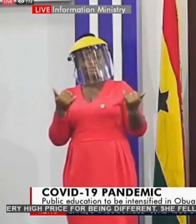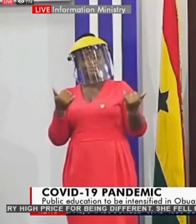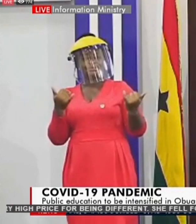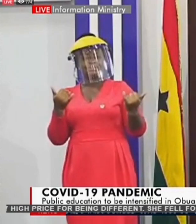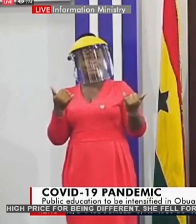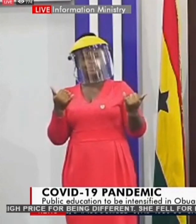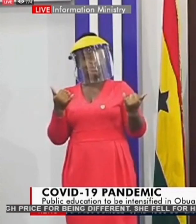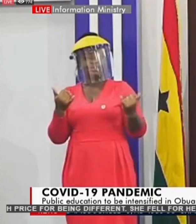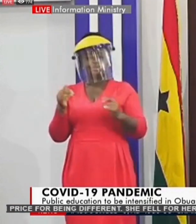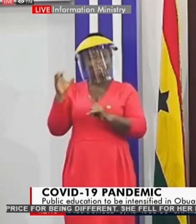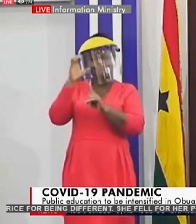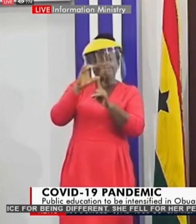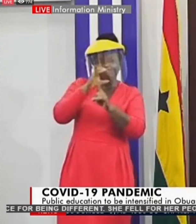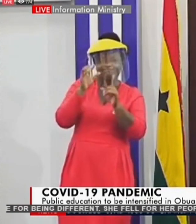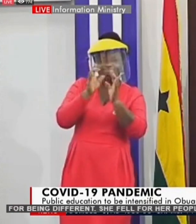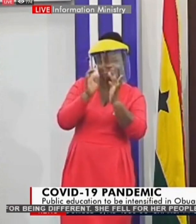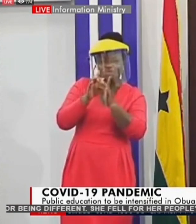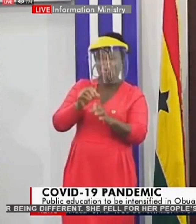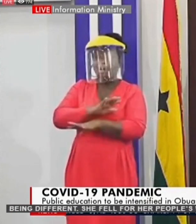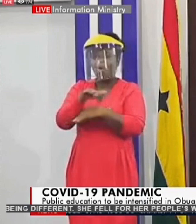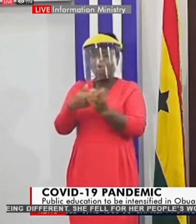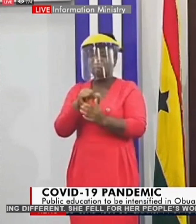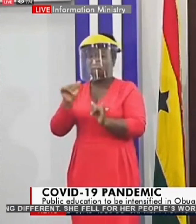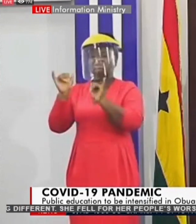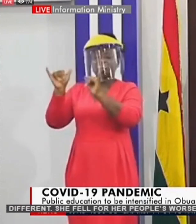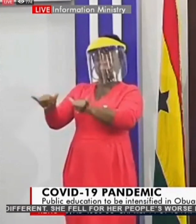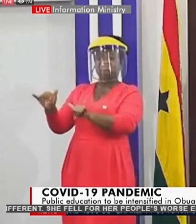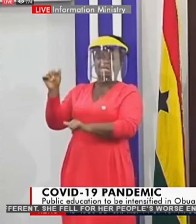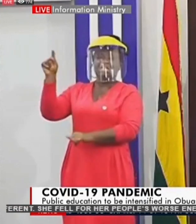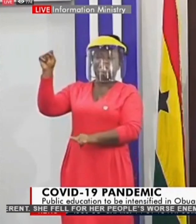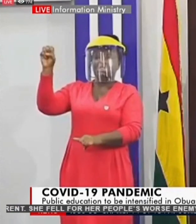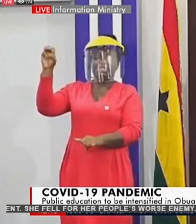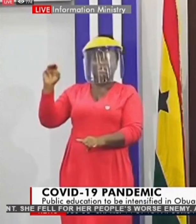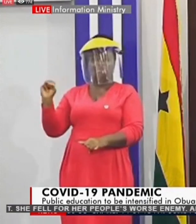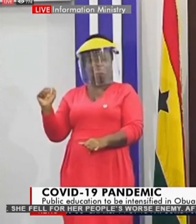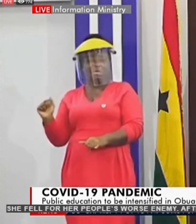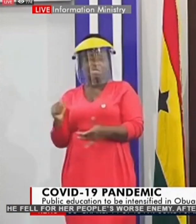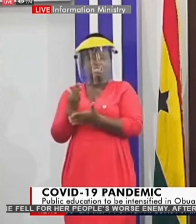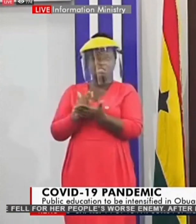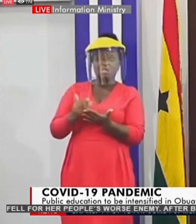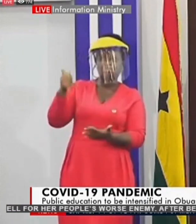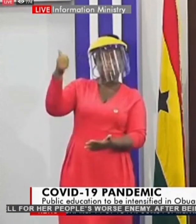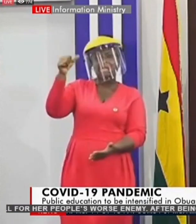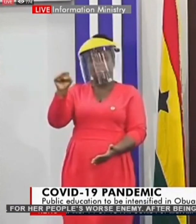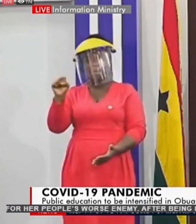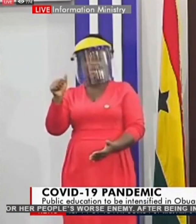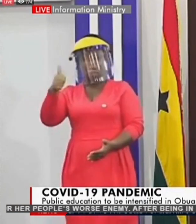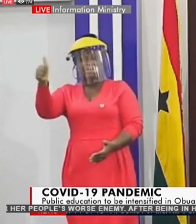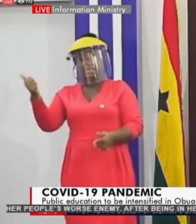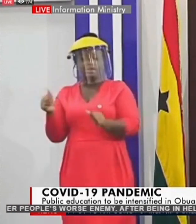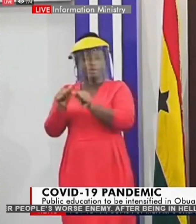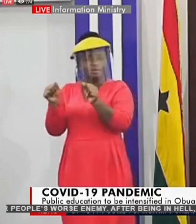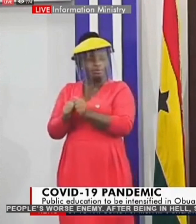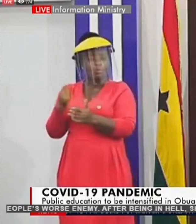Accra. So all of them don't live in Tema. So they living in Ashama, Lojokuku, and the rest. So what we've done is